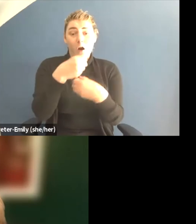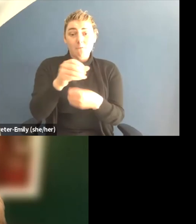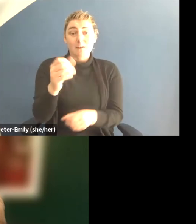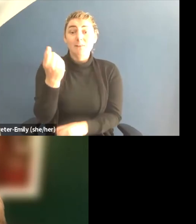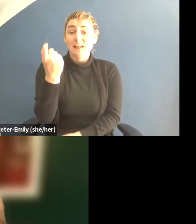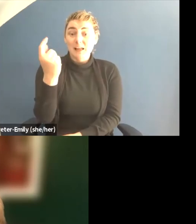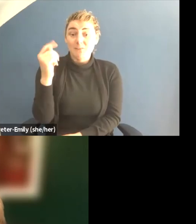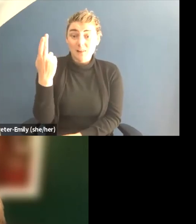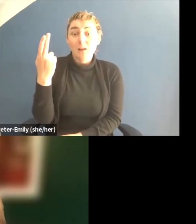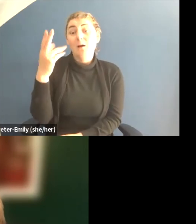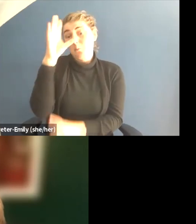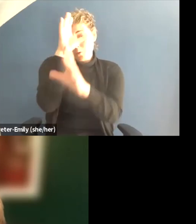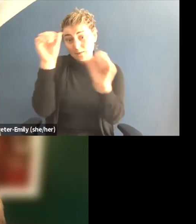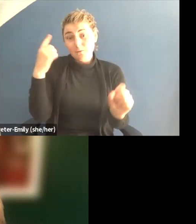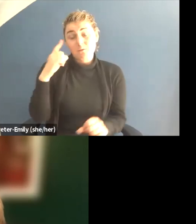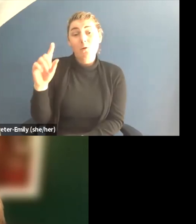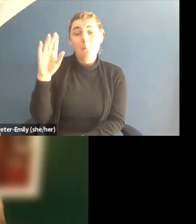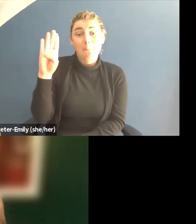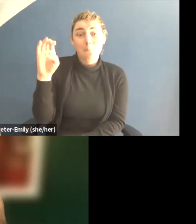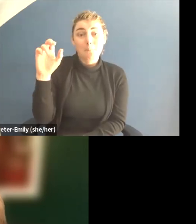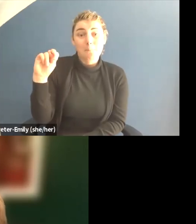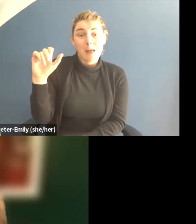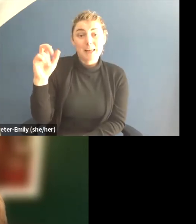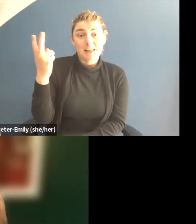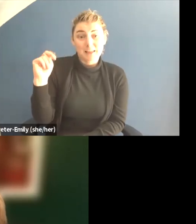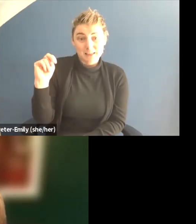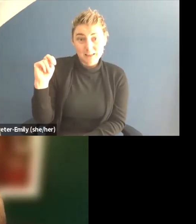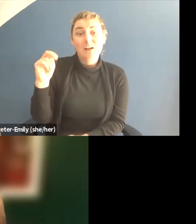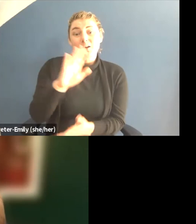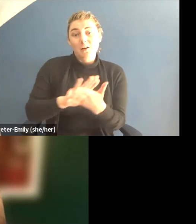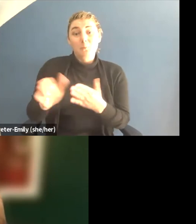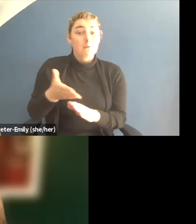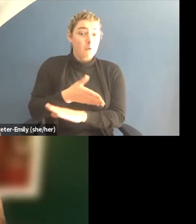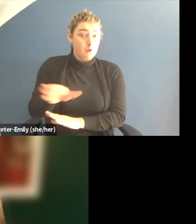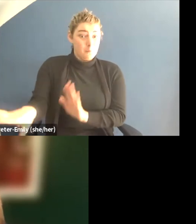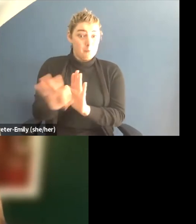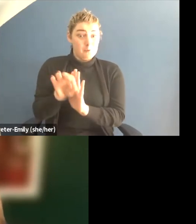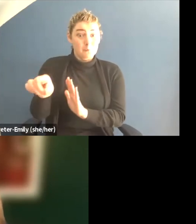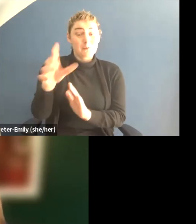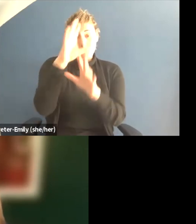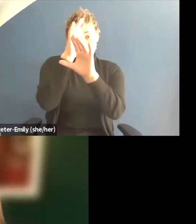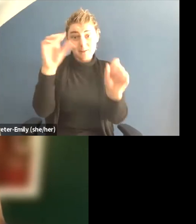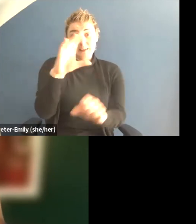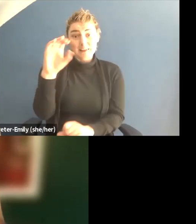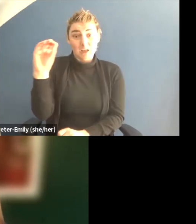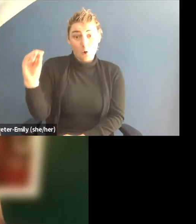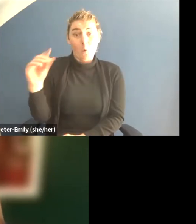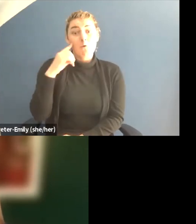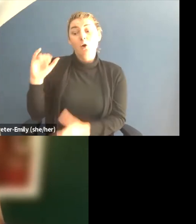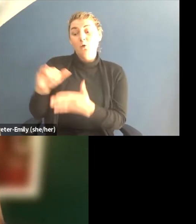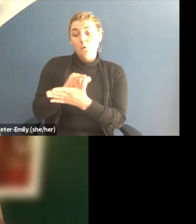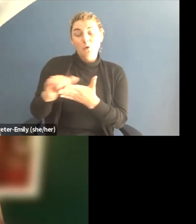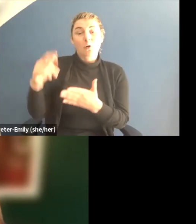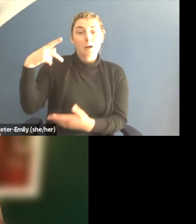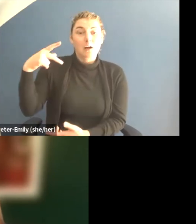on August 1, 2020. Prior to this appointment, she was a president and CEO of New York Public Radio, a